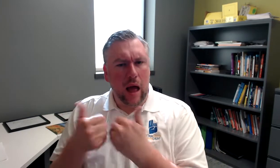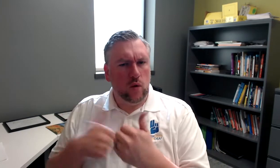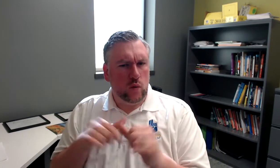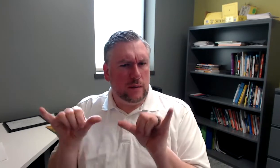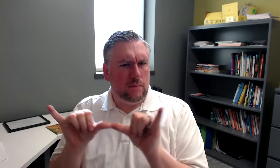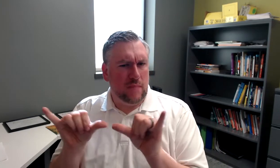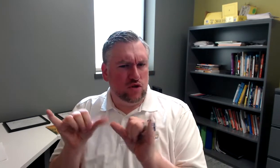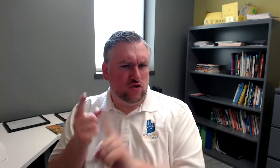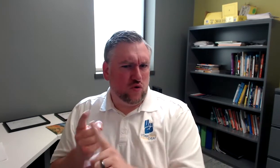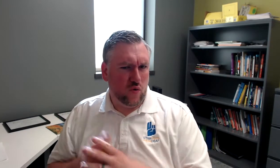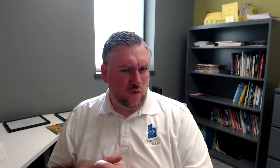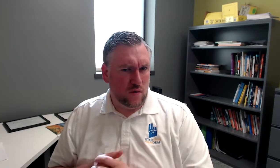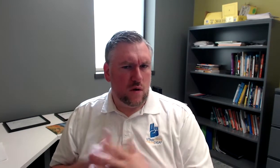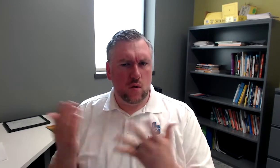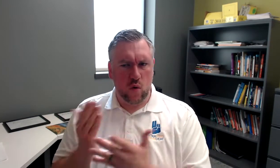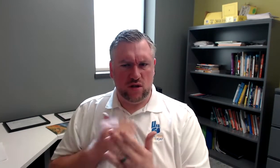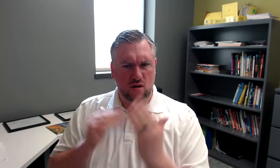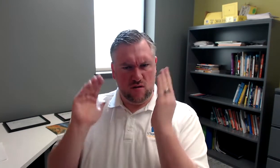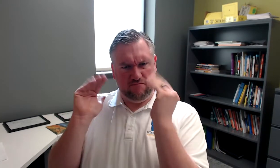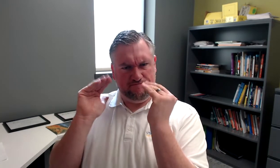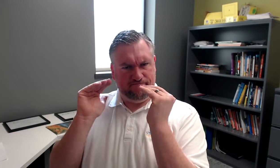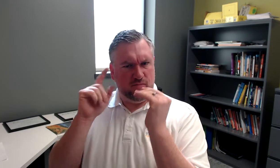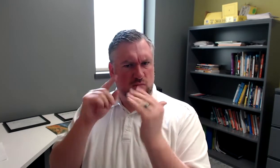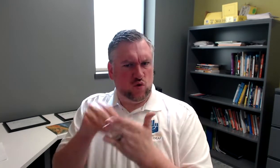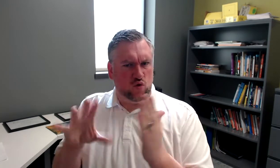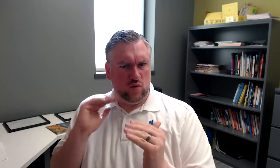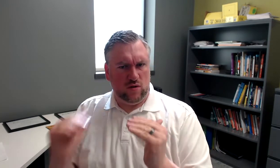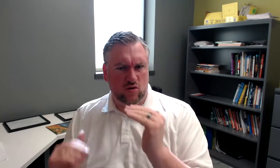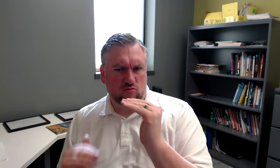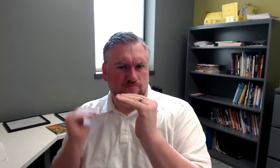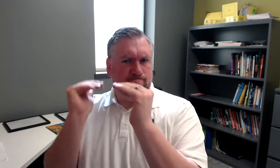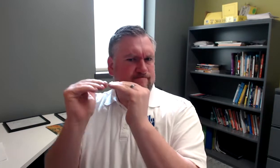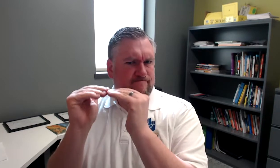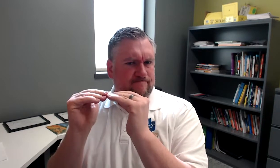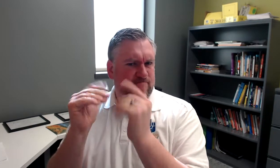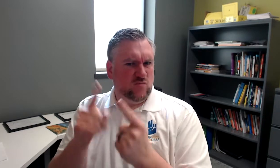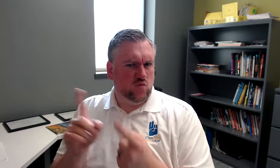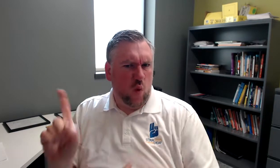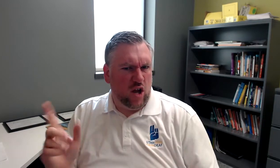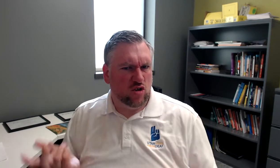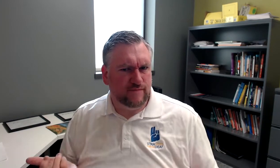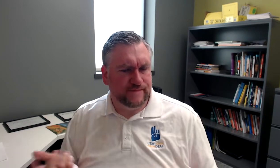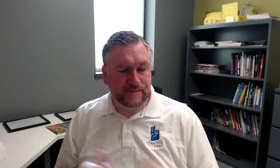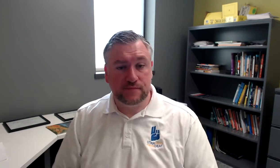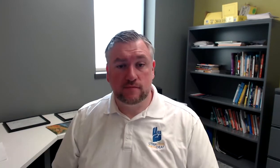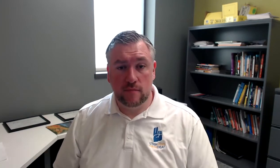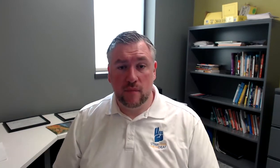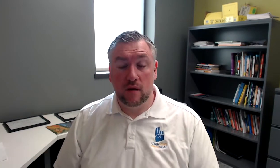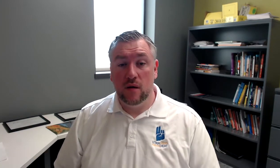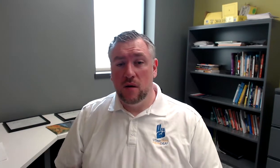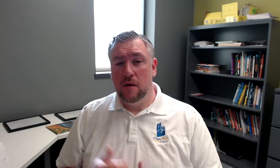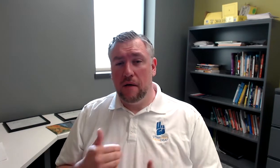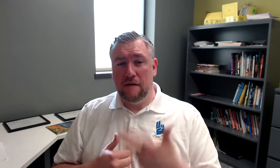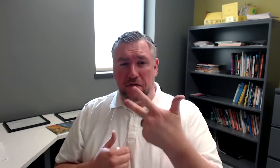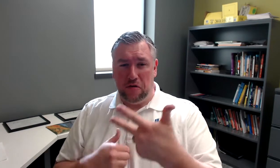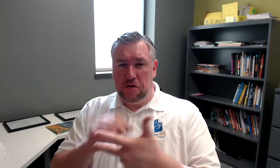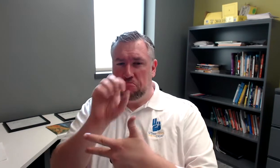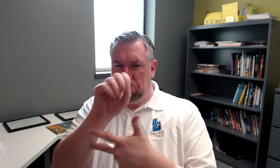Now that all leads as well to the measurement of the goal, what we expect students to achieve, what level they should rise